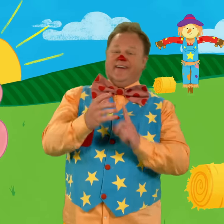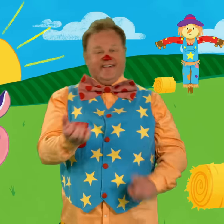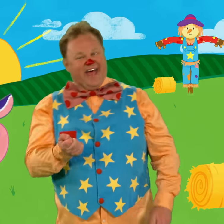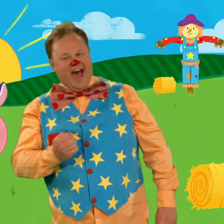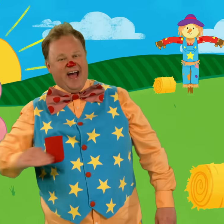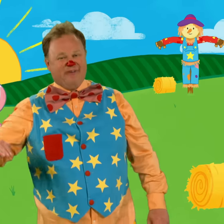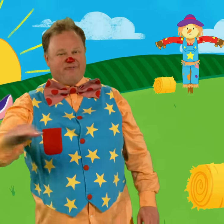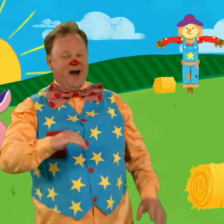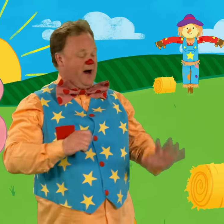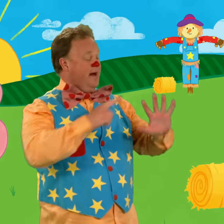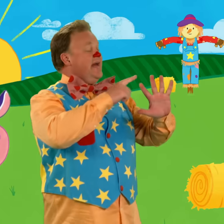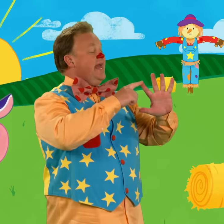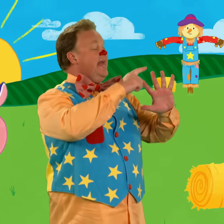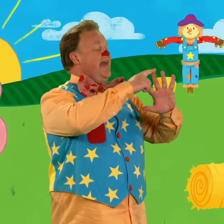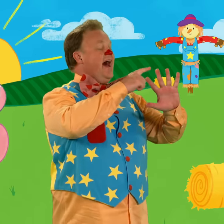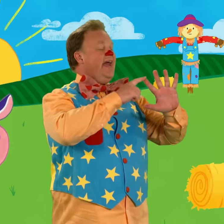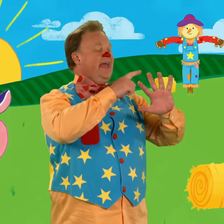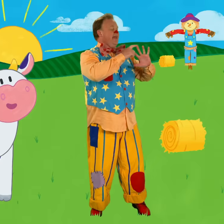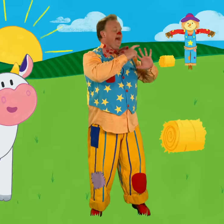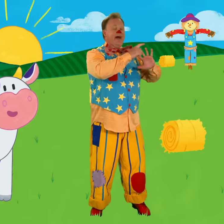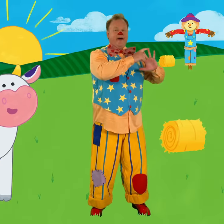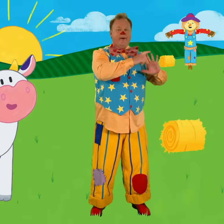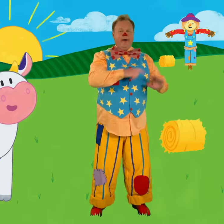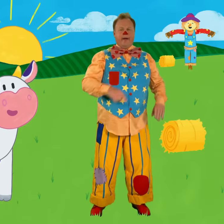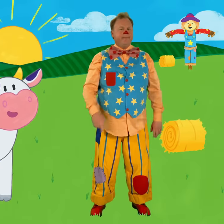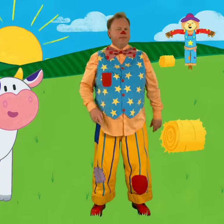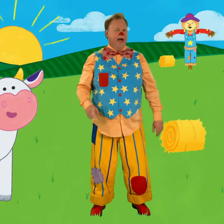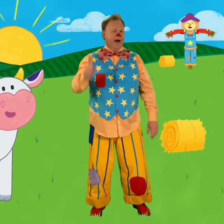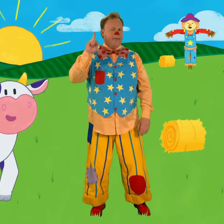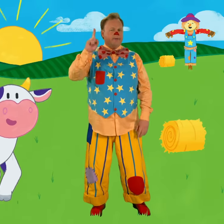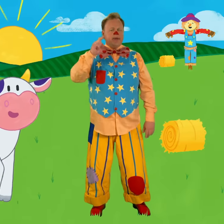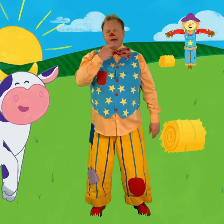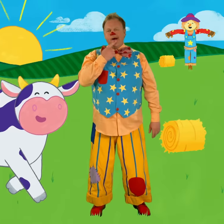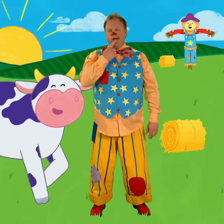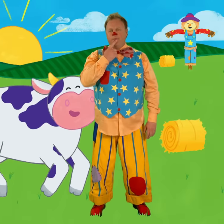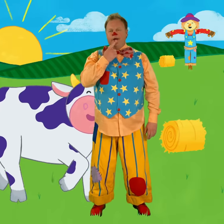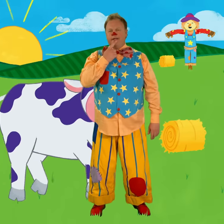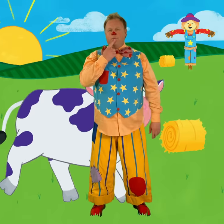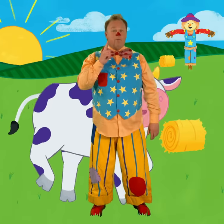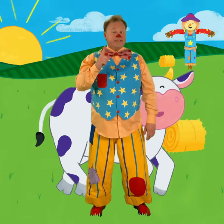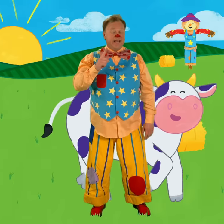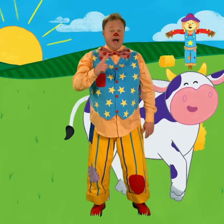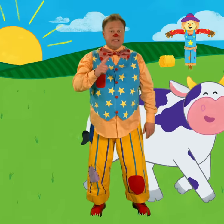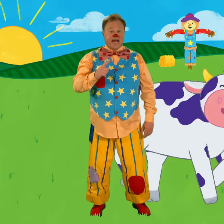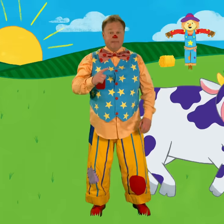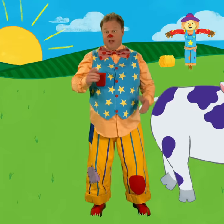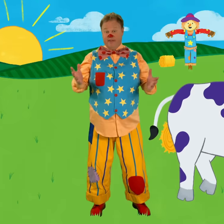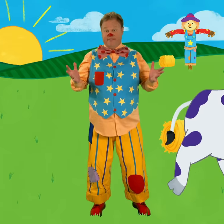MacDonald had a farm, E-I-E-I-O. Now, I wonder, what was the last animal on the